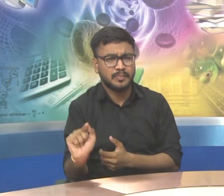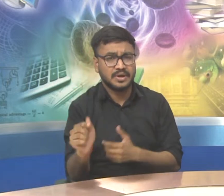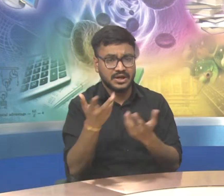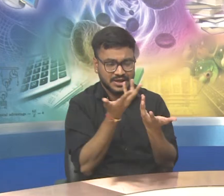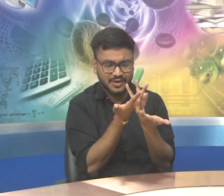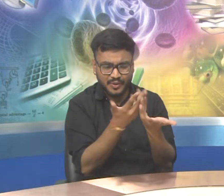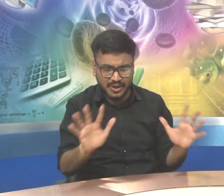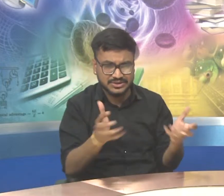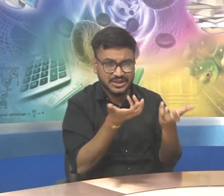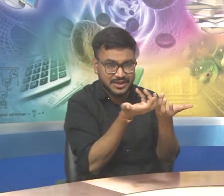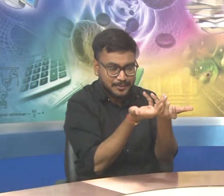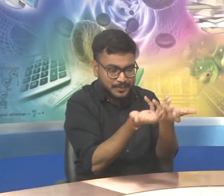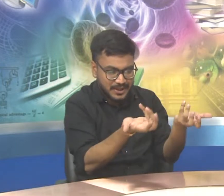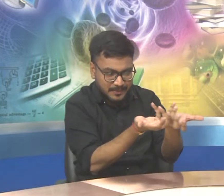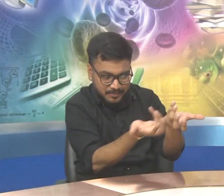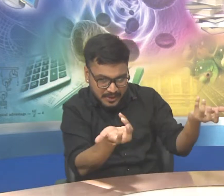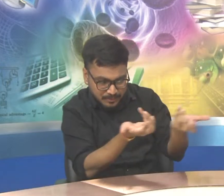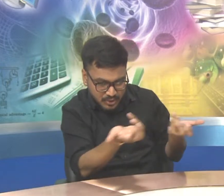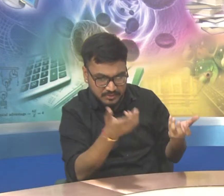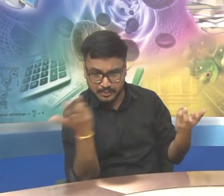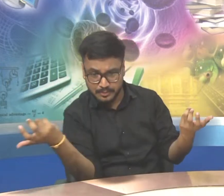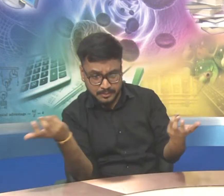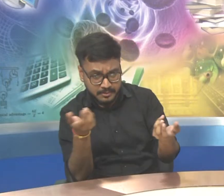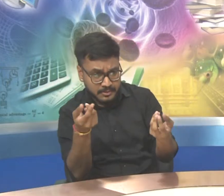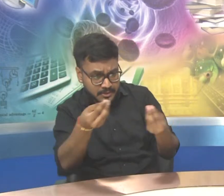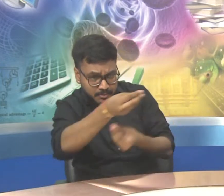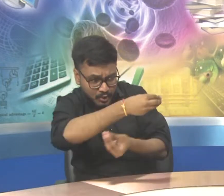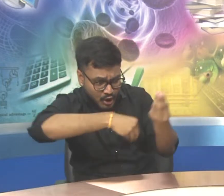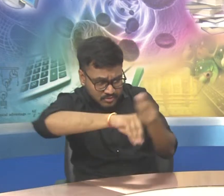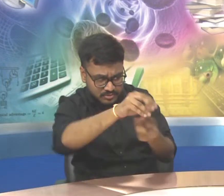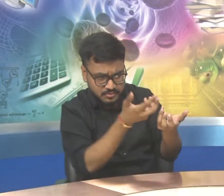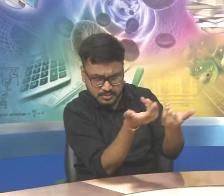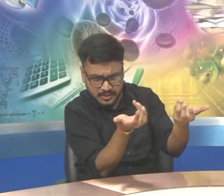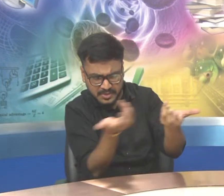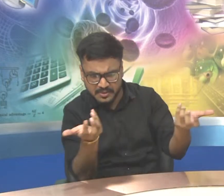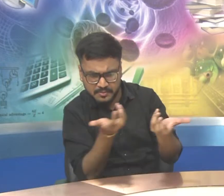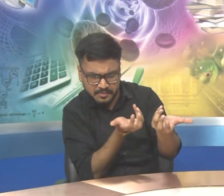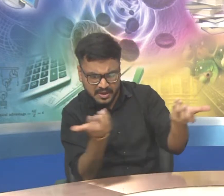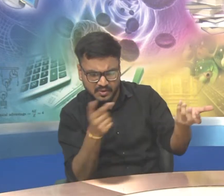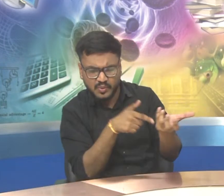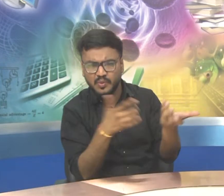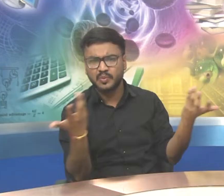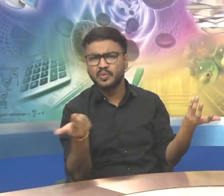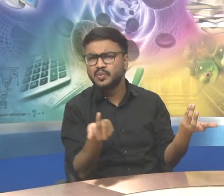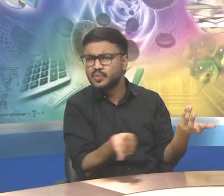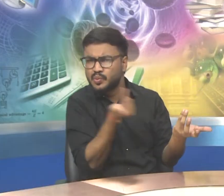and can describe the properties and uses of suspension.